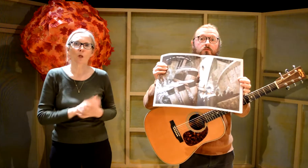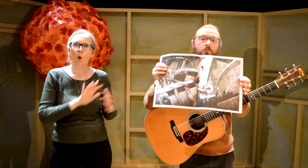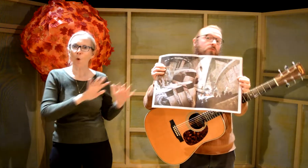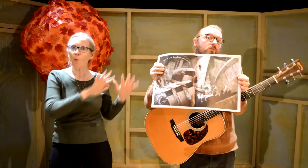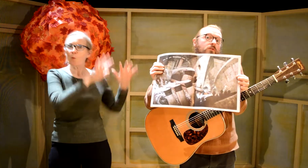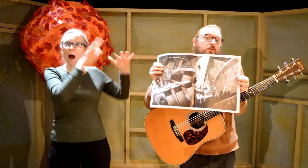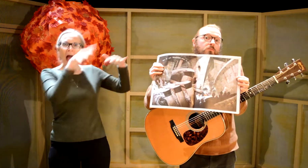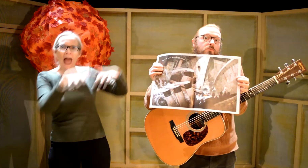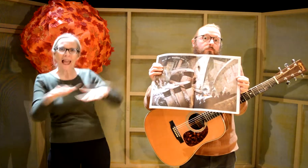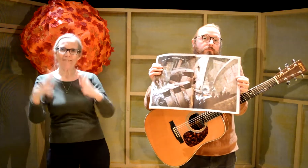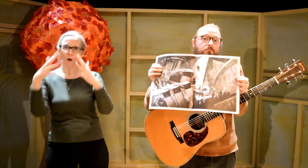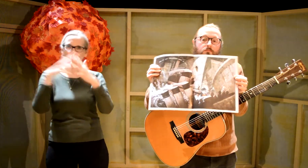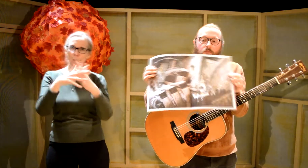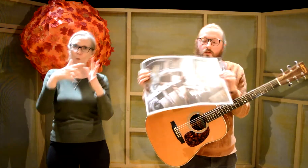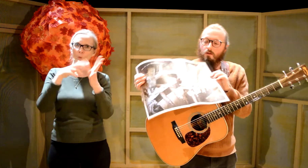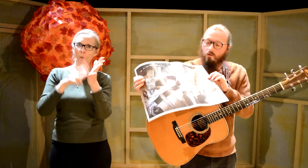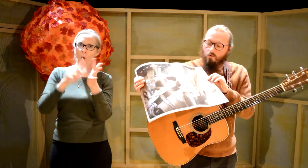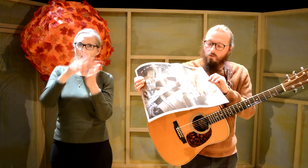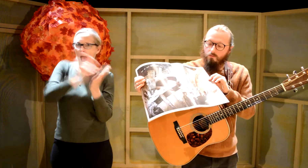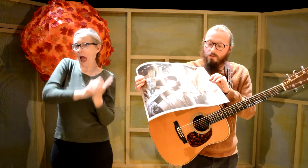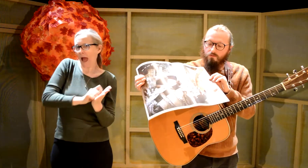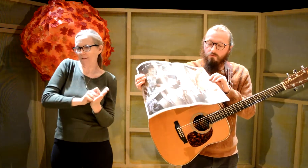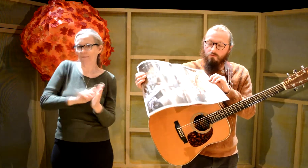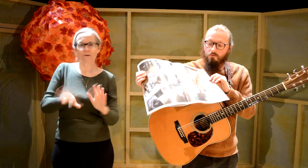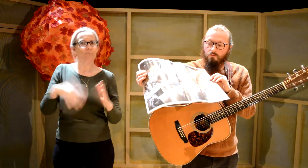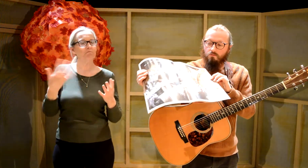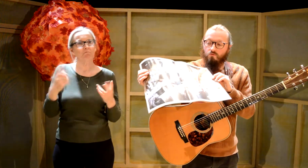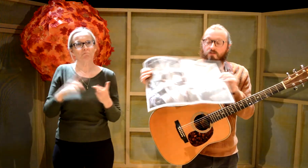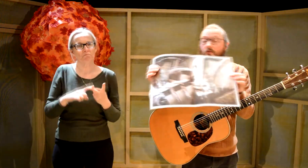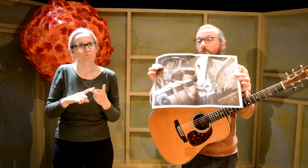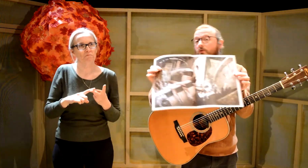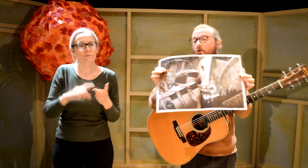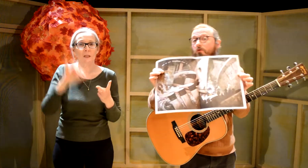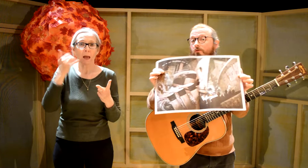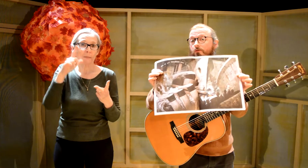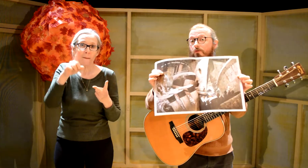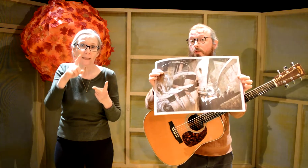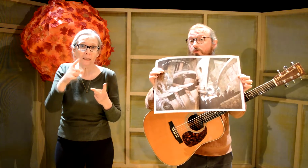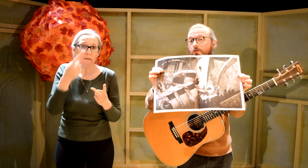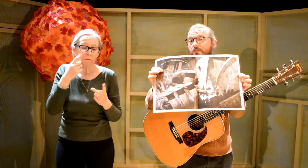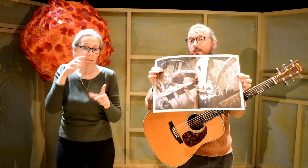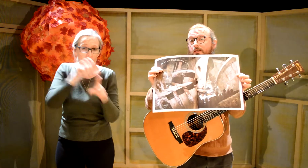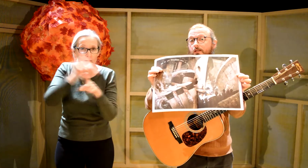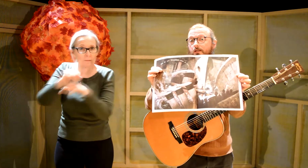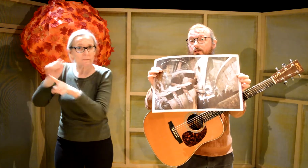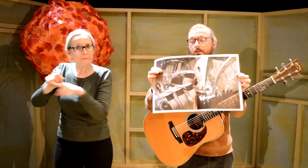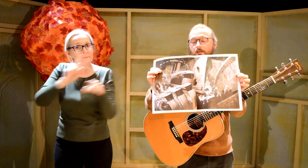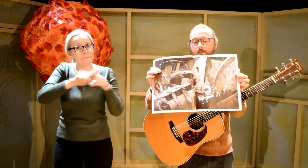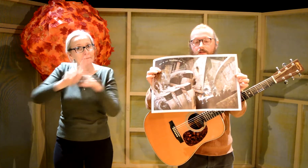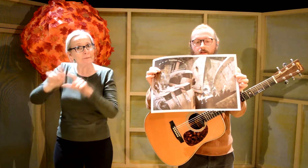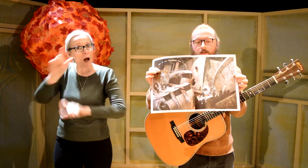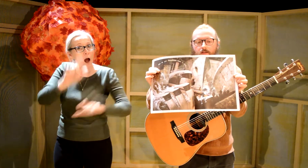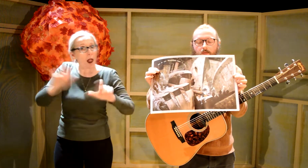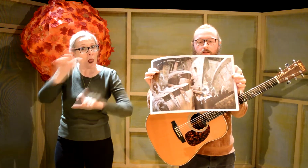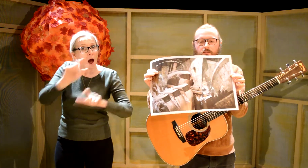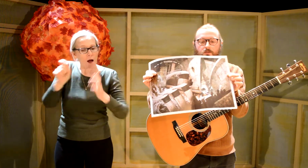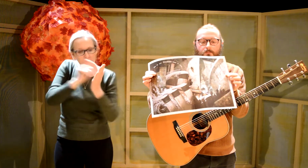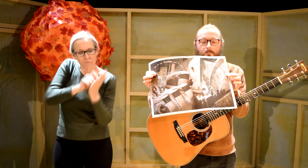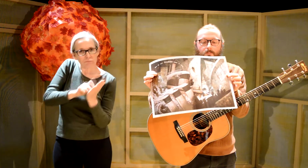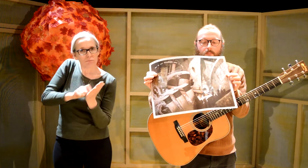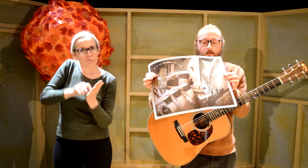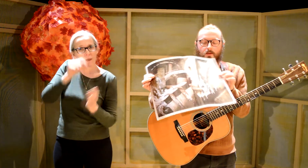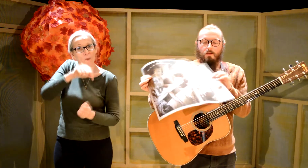waves, that's one example. Or you might write down some of the colours that you can see in the